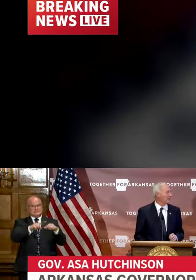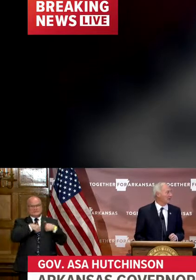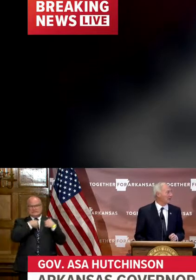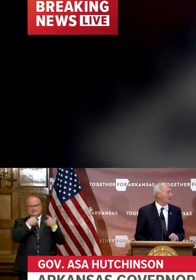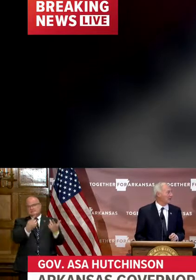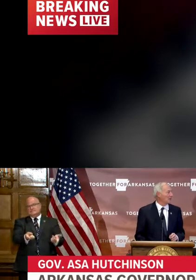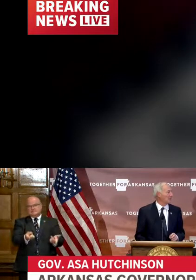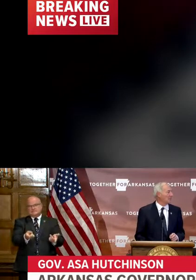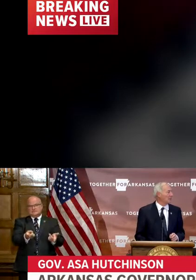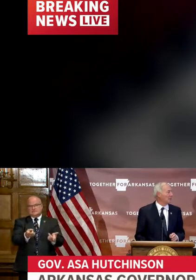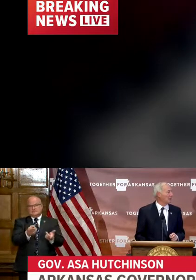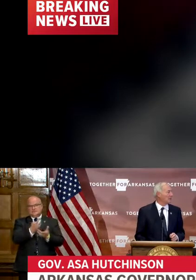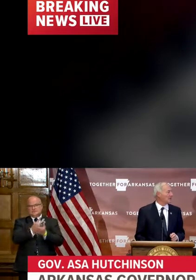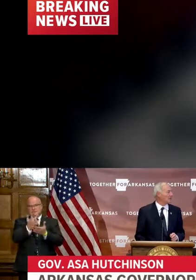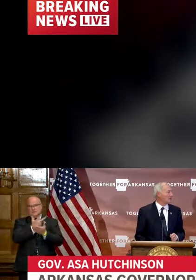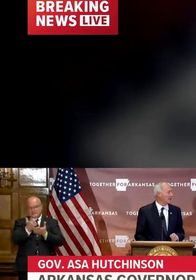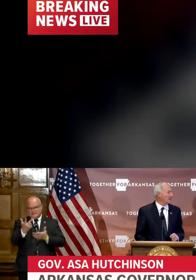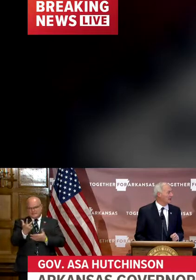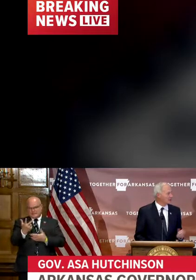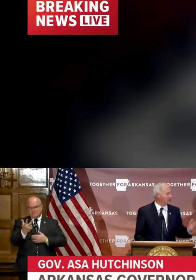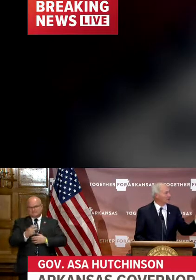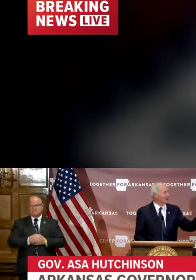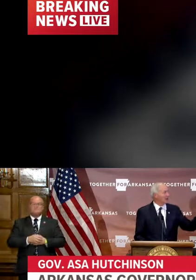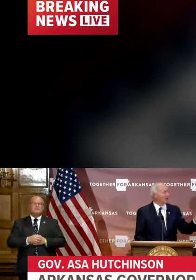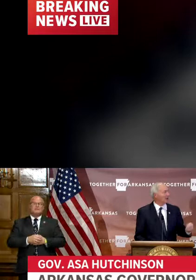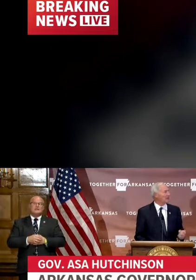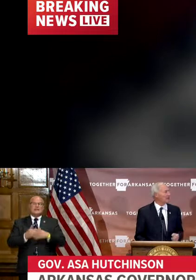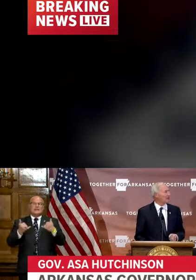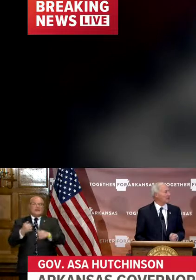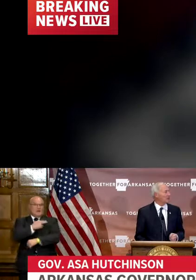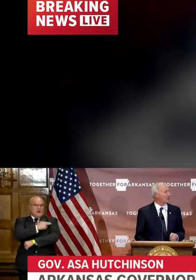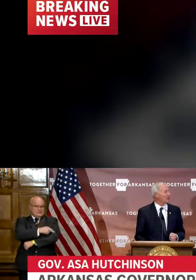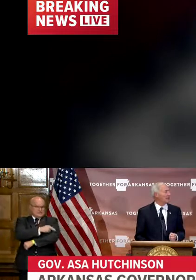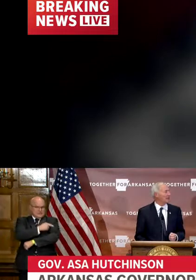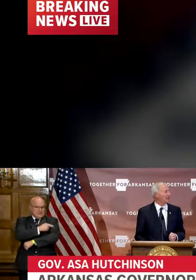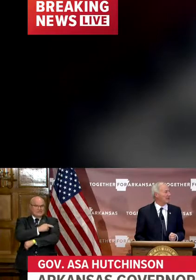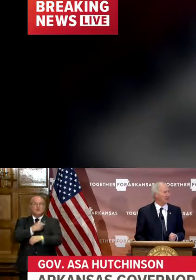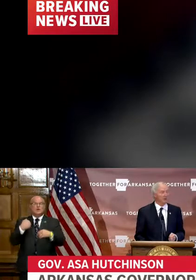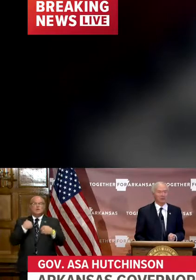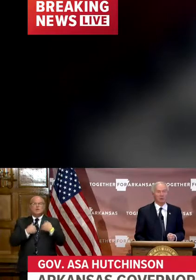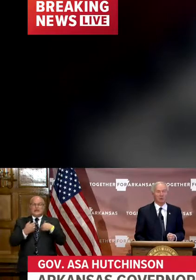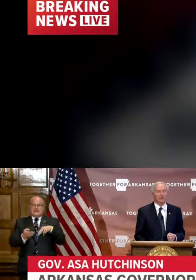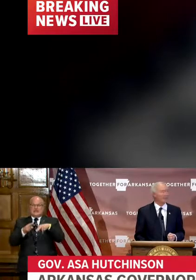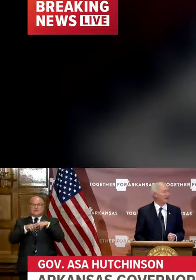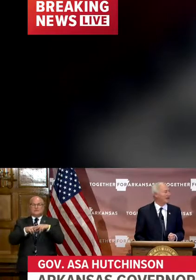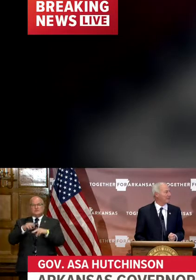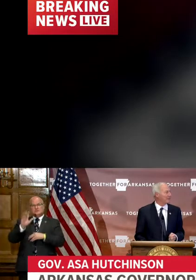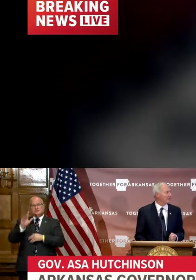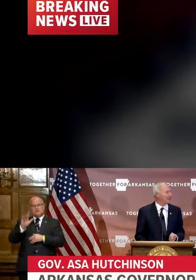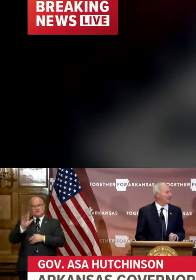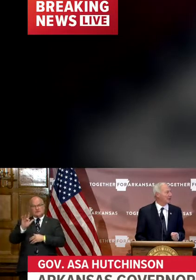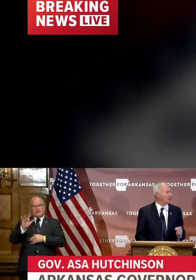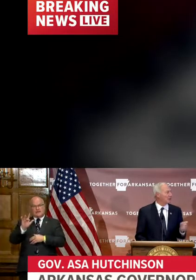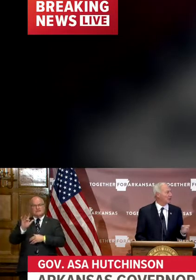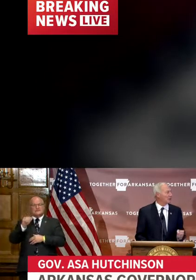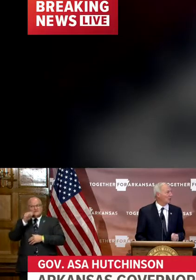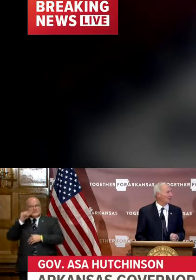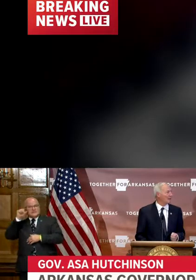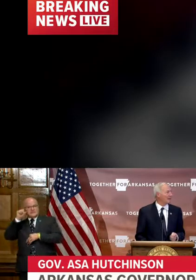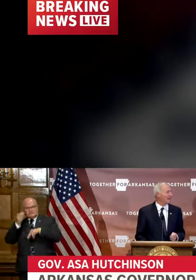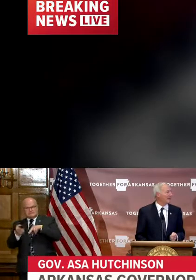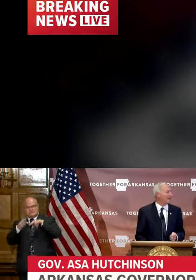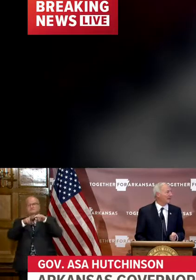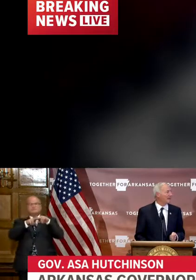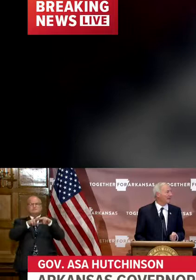last couple of weeks. In terms of the hospitalizations, we did have an increase of 25 from yesterday. We'll talk